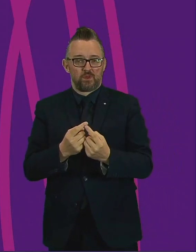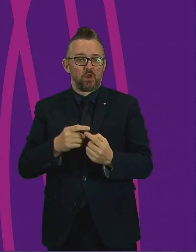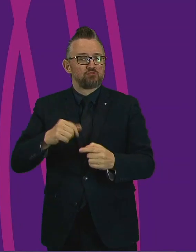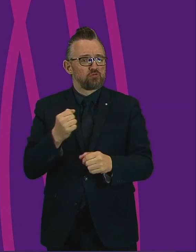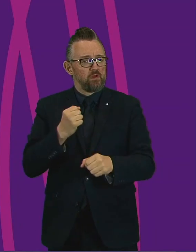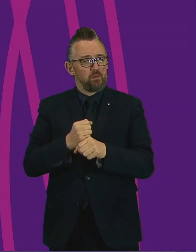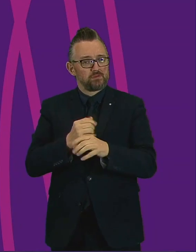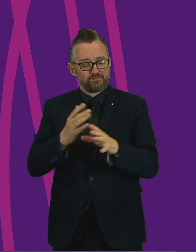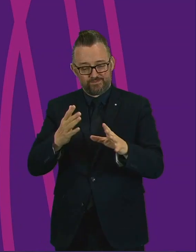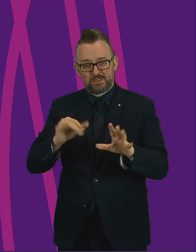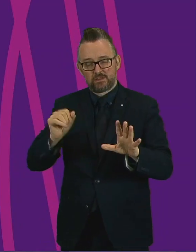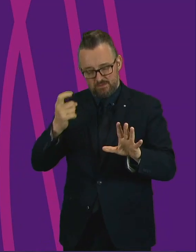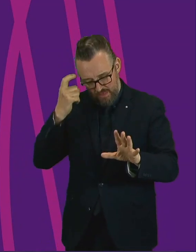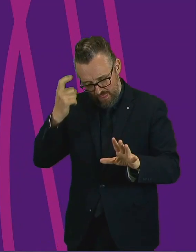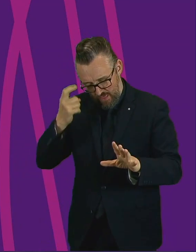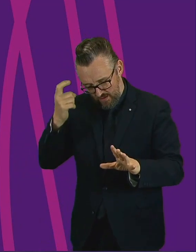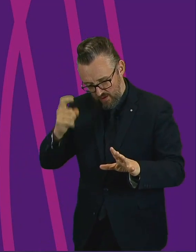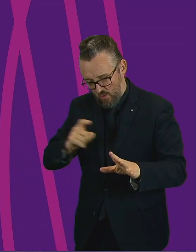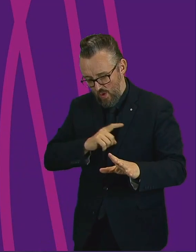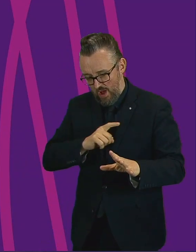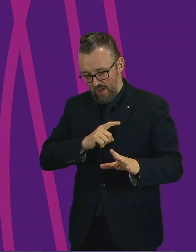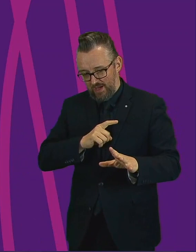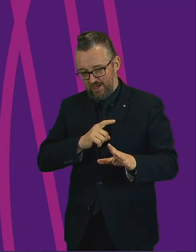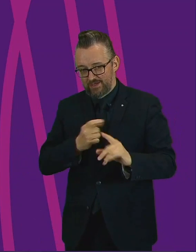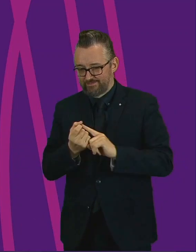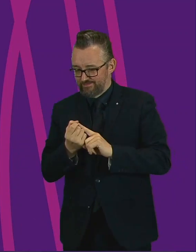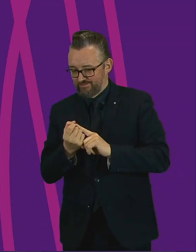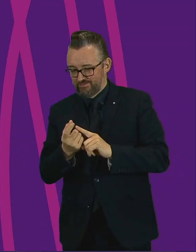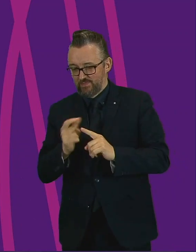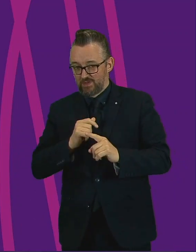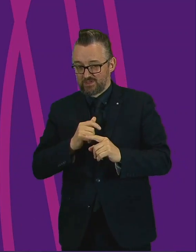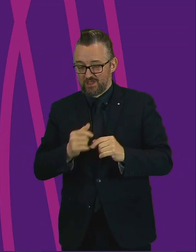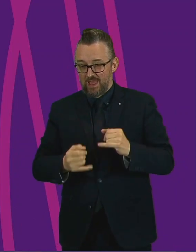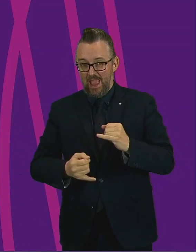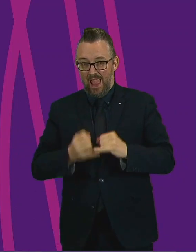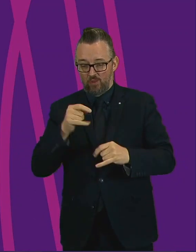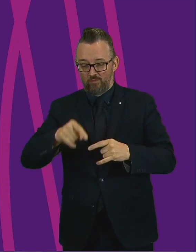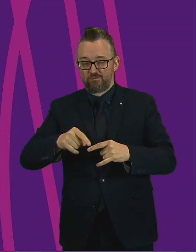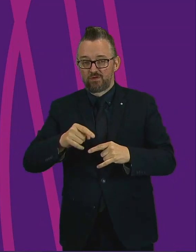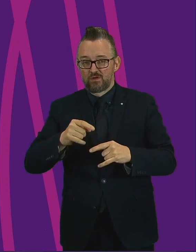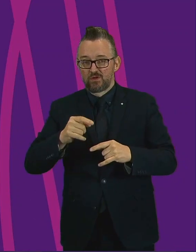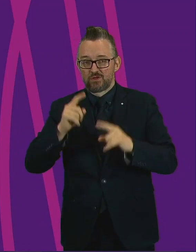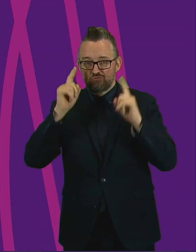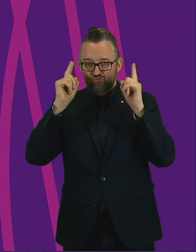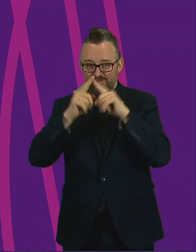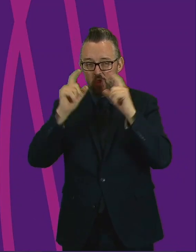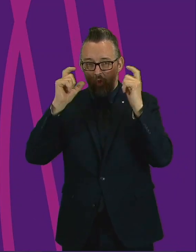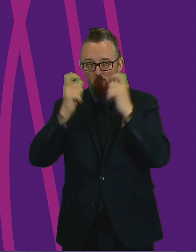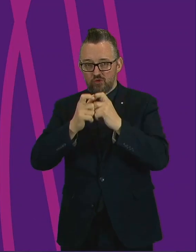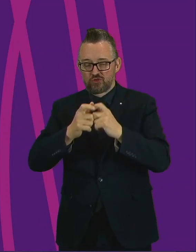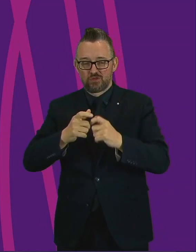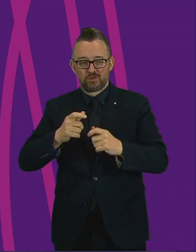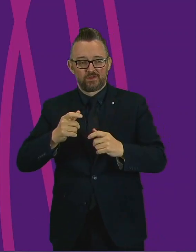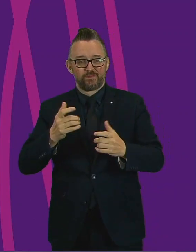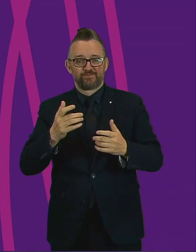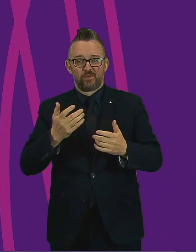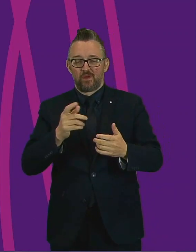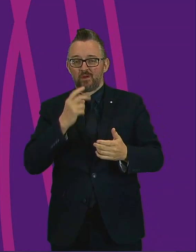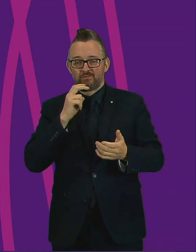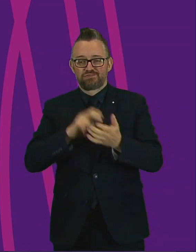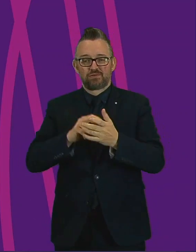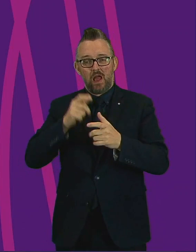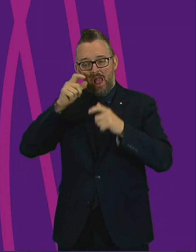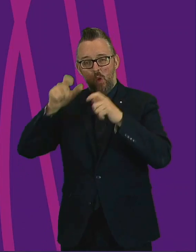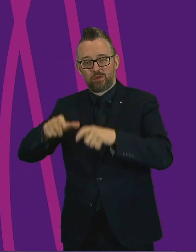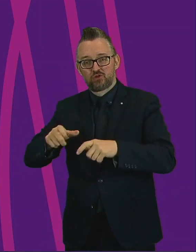considering carefully, given, of course, the proximity to the end of the academic year and associated leases ending, the position of students